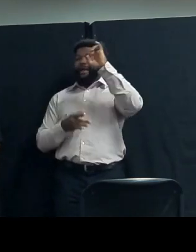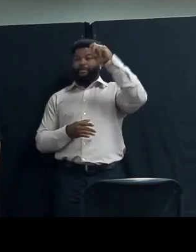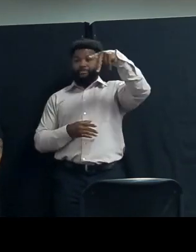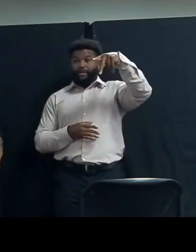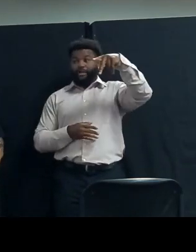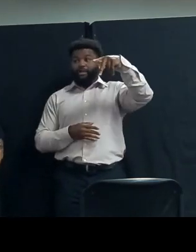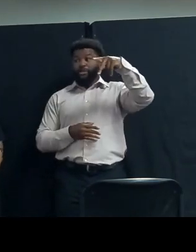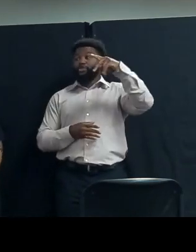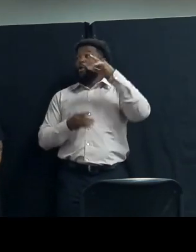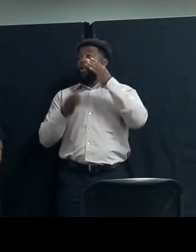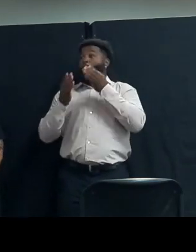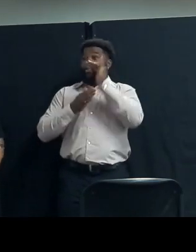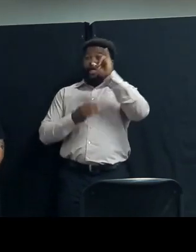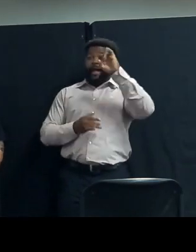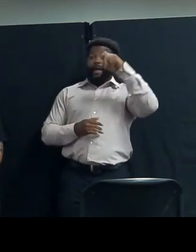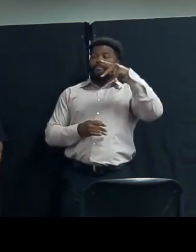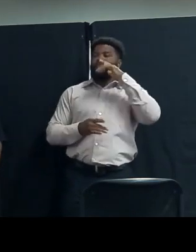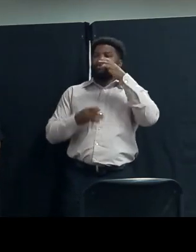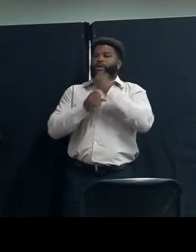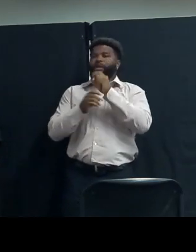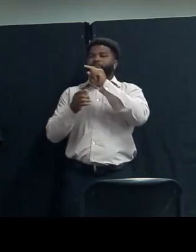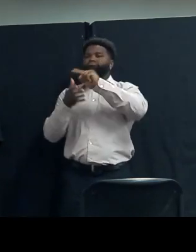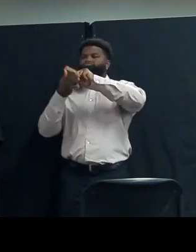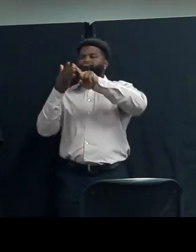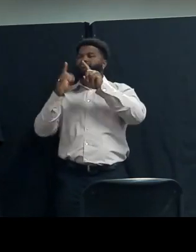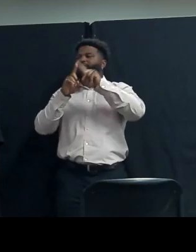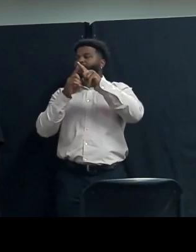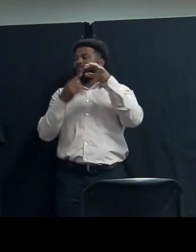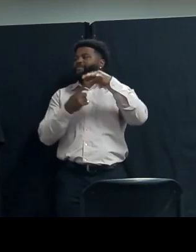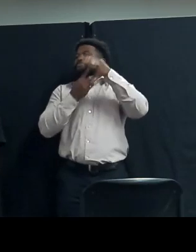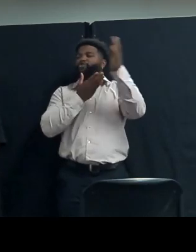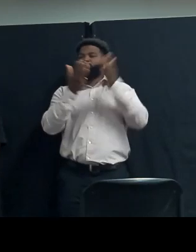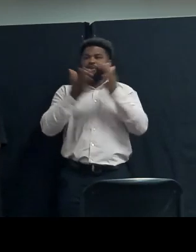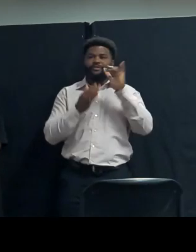IEP, they get special services, which is speech and language